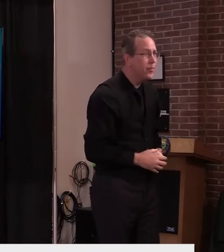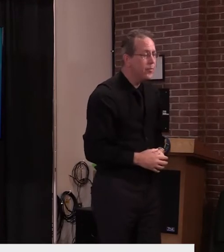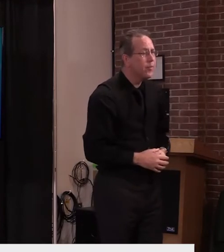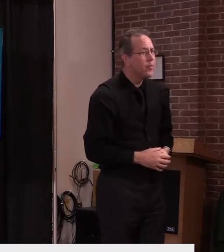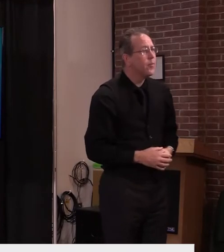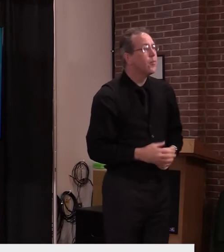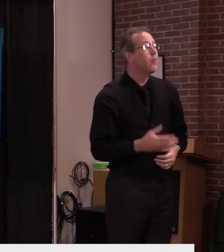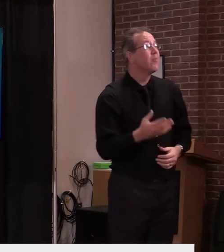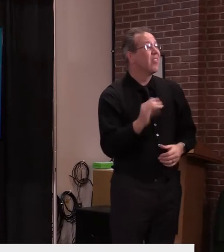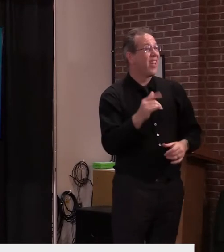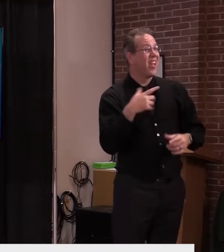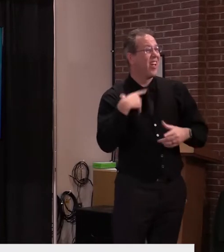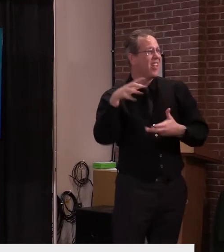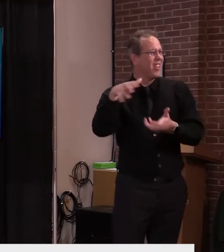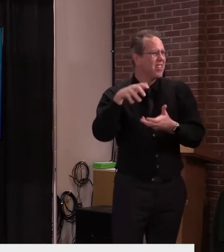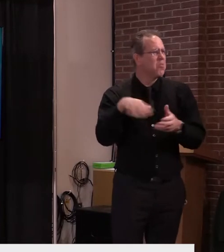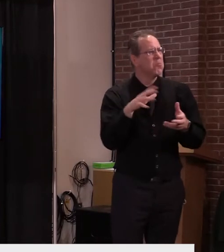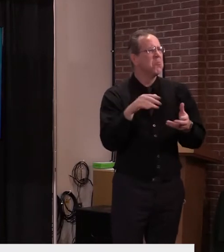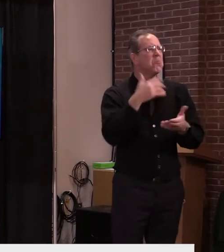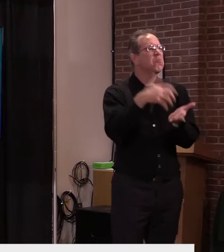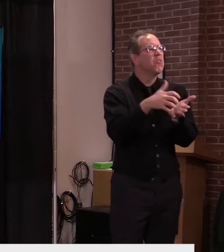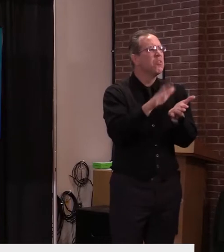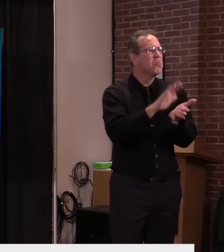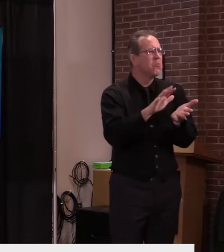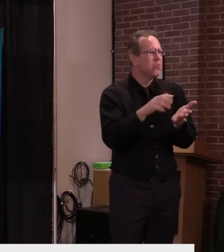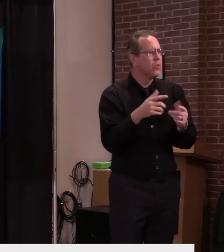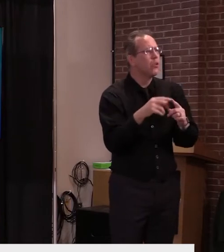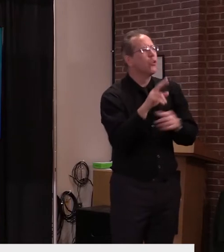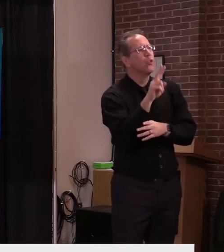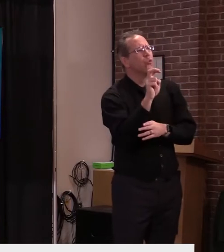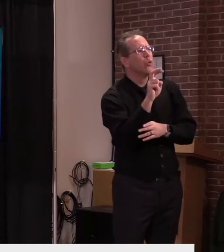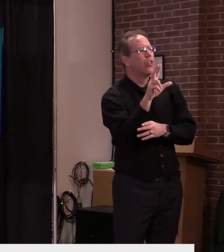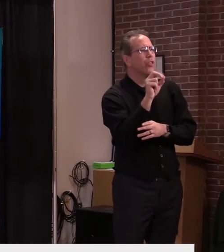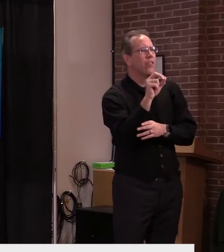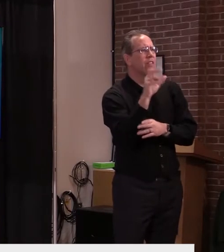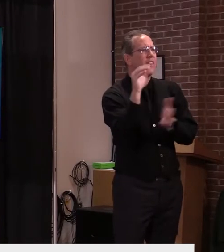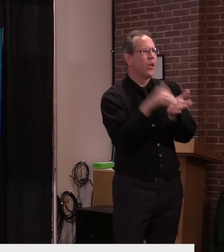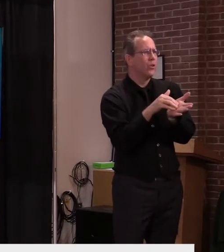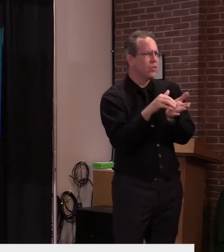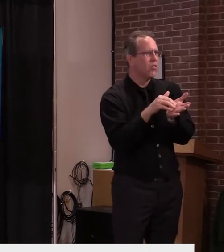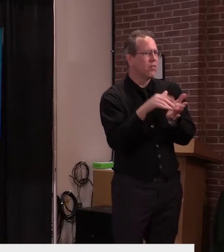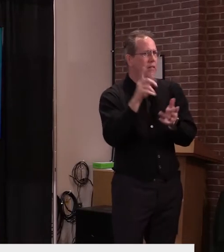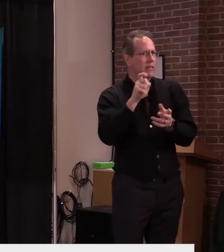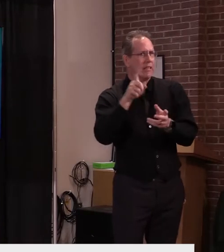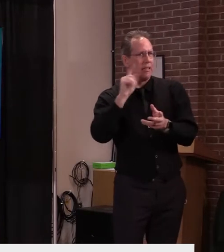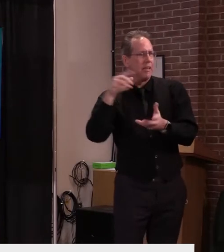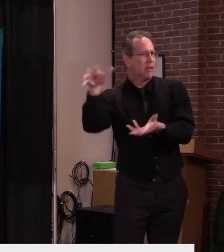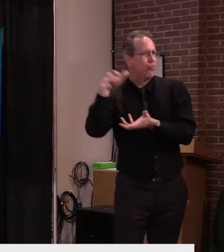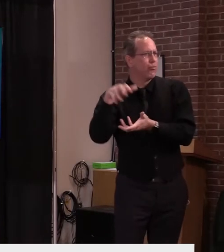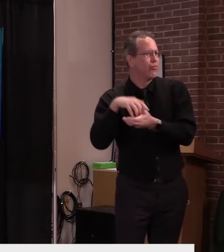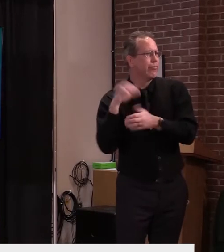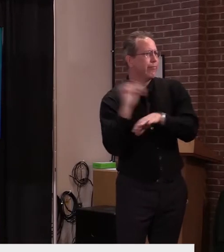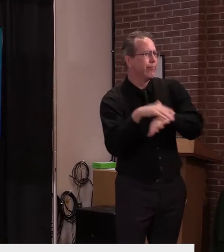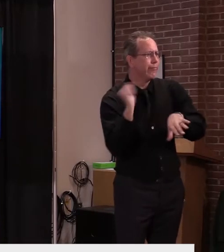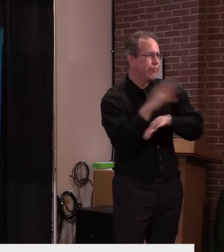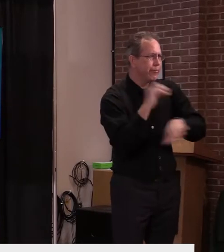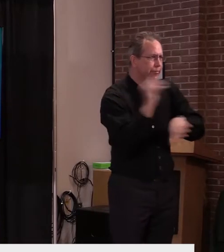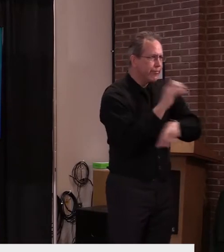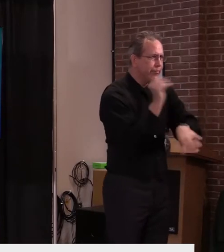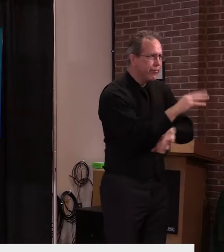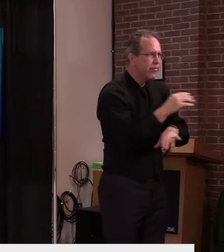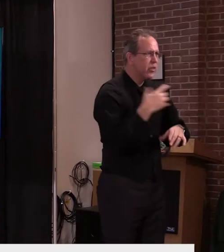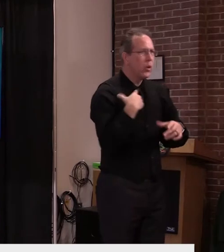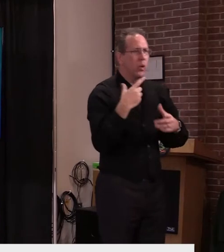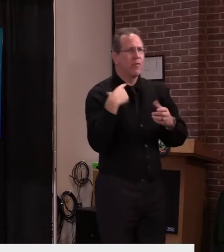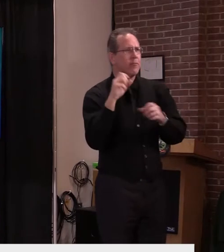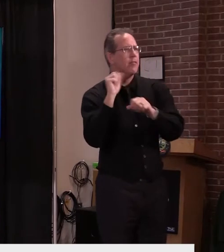500,000 tests, which is about 250,000 kits. Tomorrow, we'll launch the website so that Vermonters